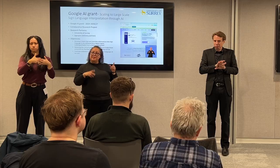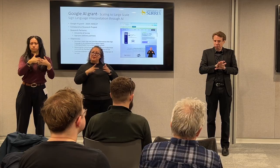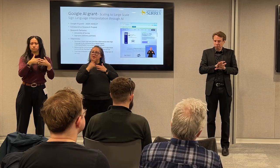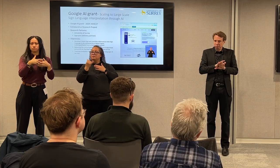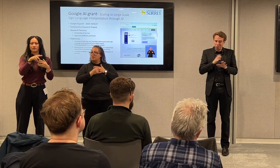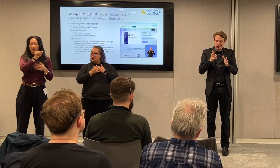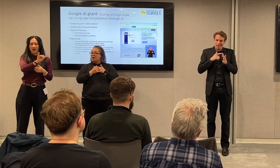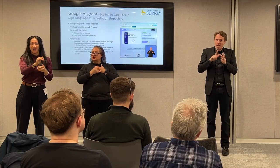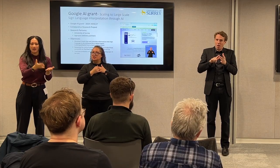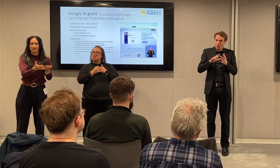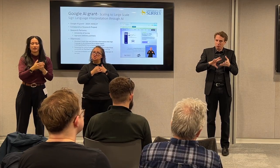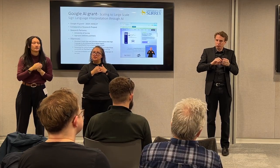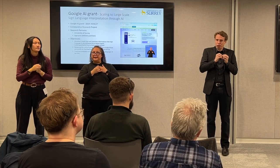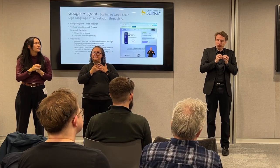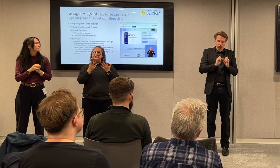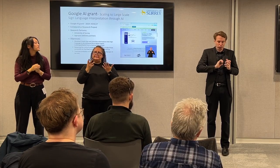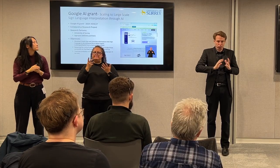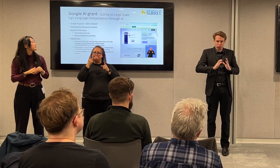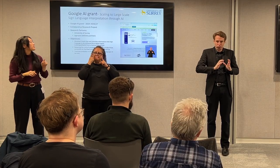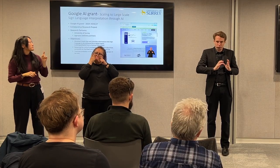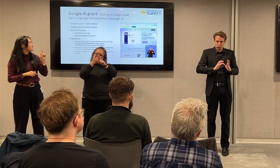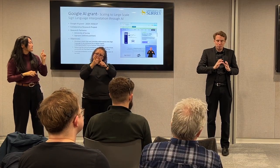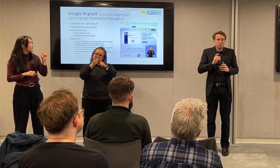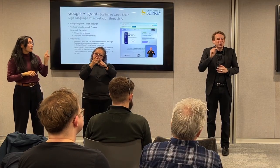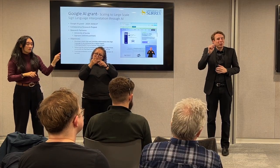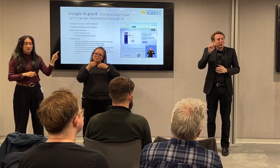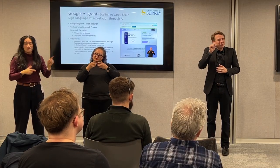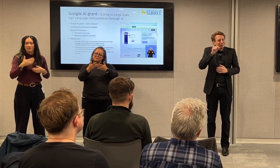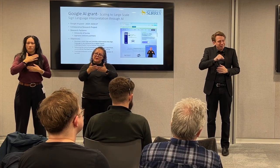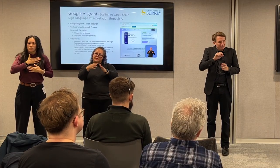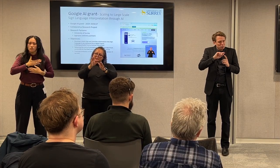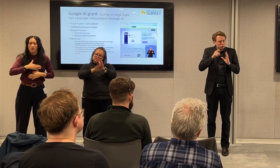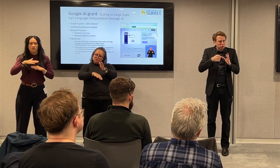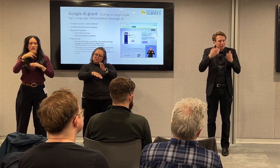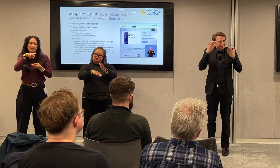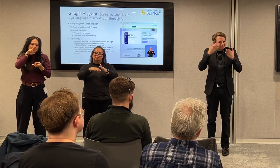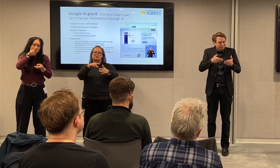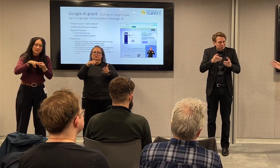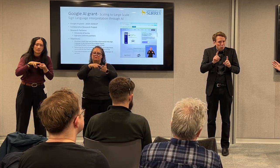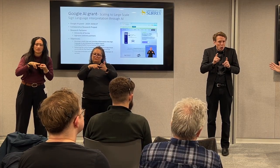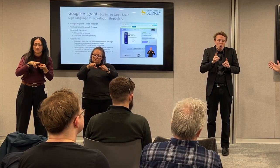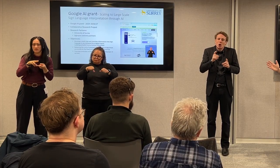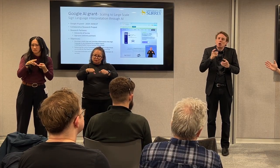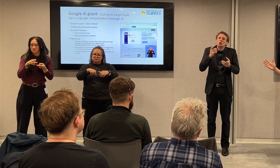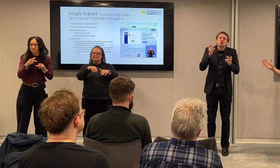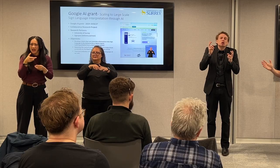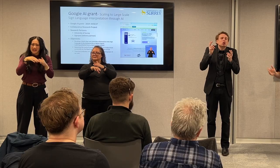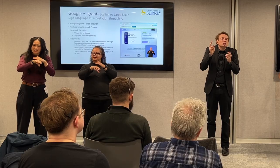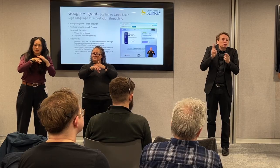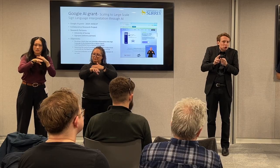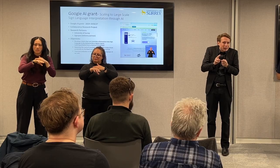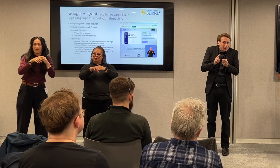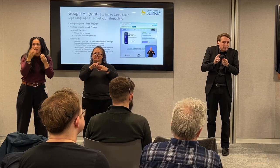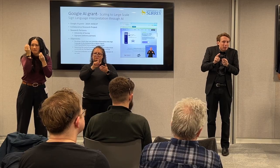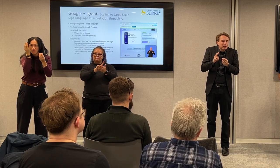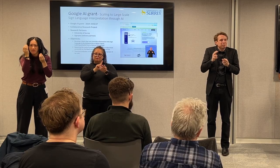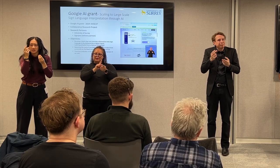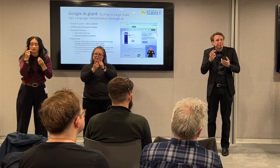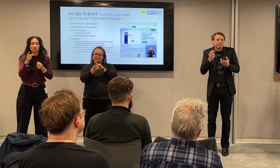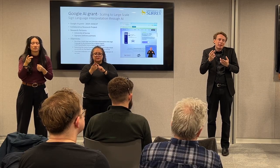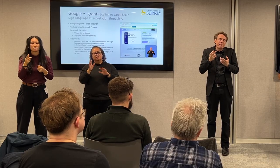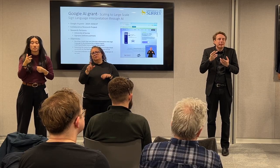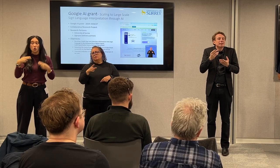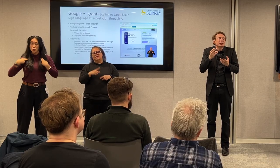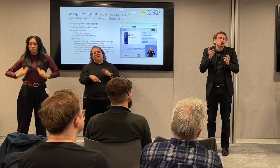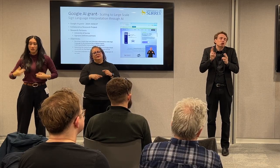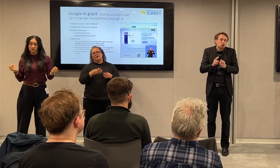about trying to provide cheap and affordable, accessible information. It's not about replacing humans. We're never going to be able to